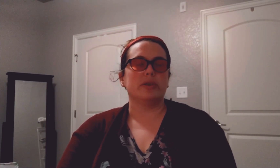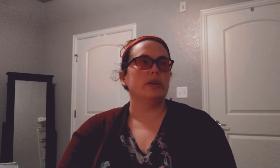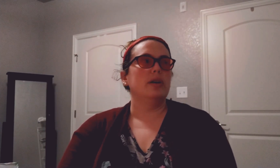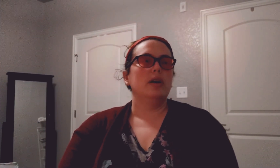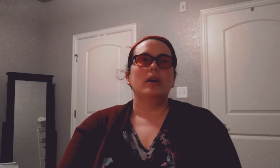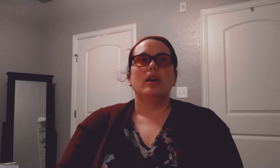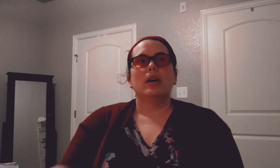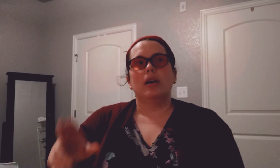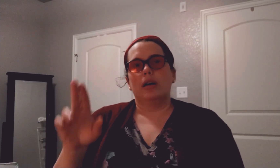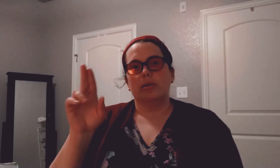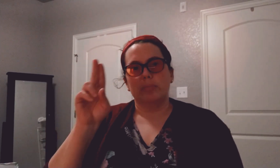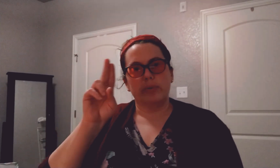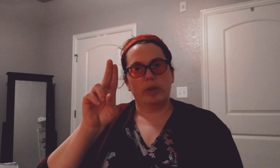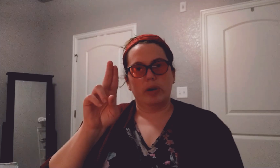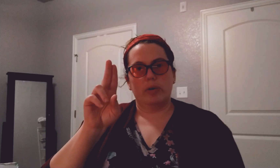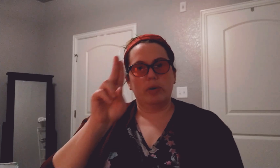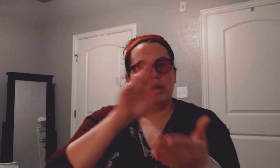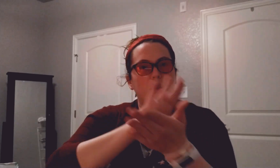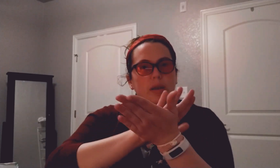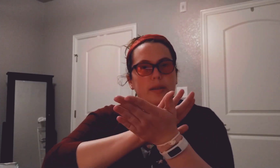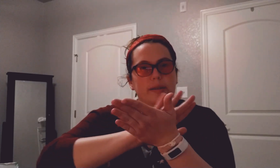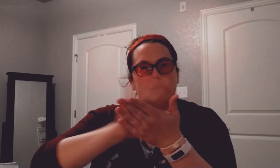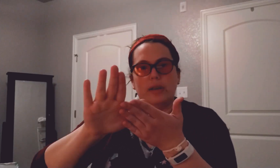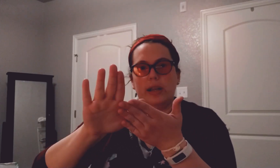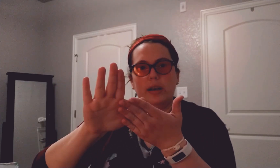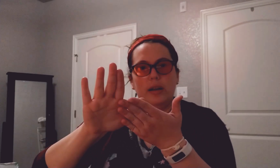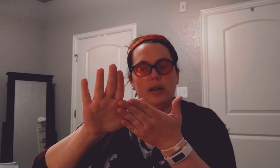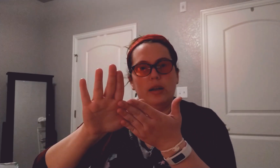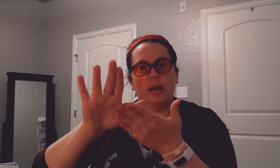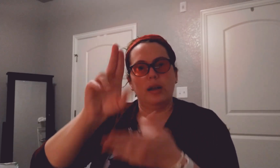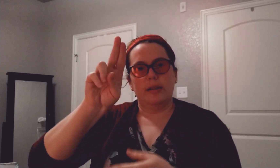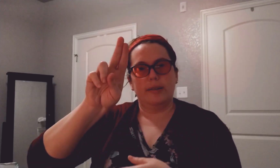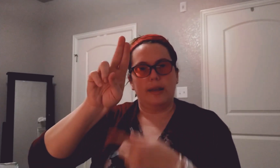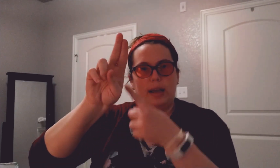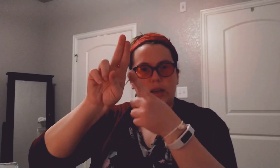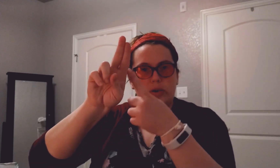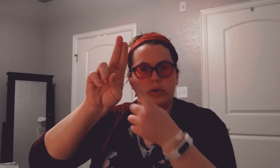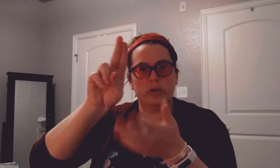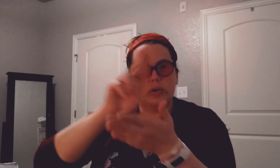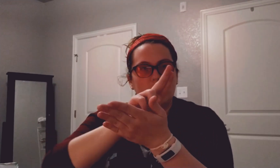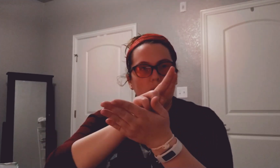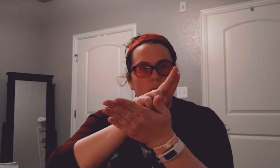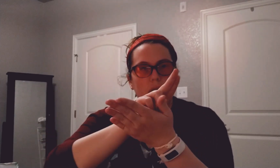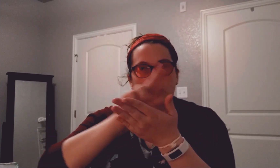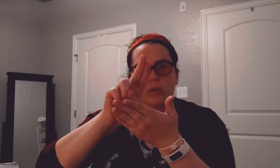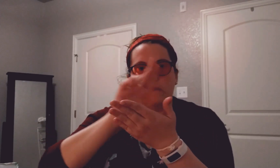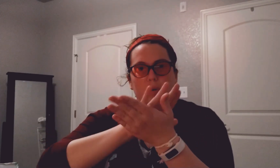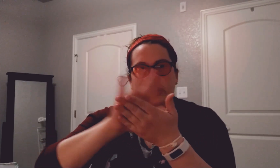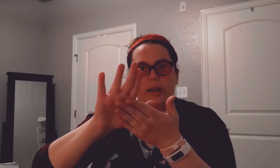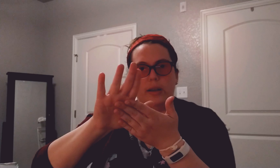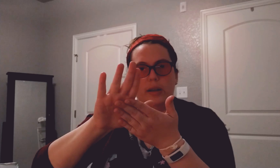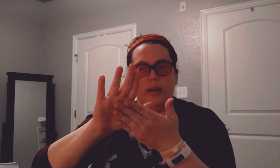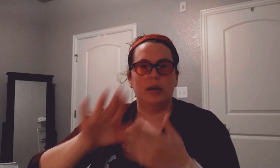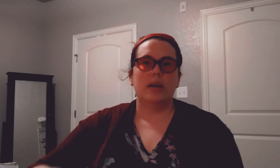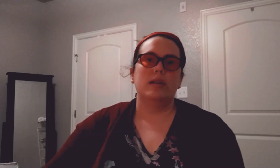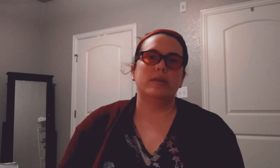sorry. So this is clean. This is H. Holy. Those